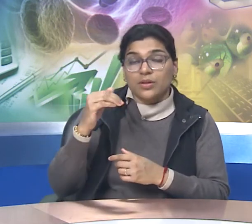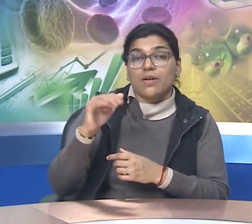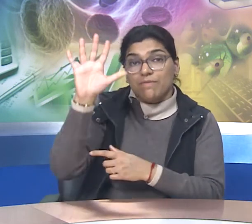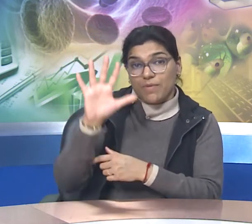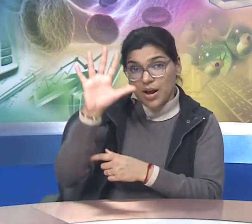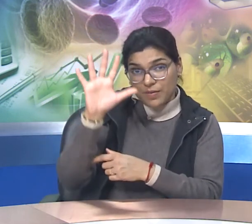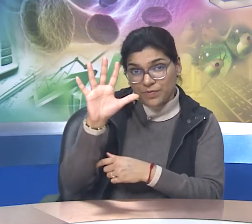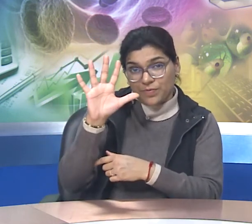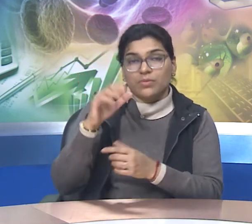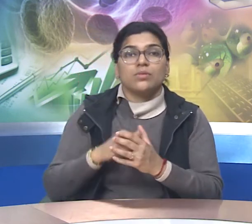Fifth,